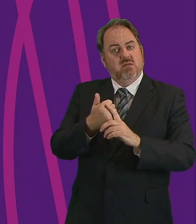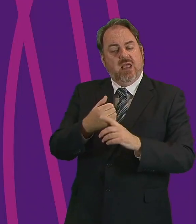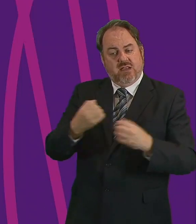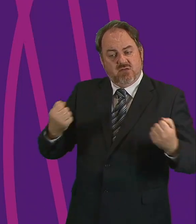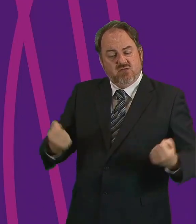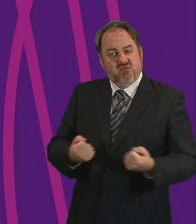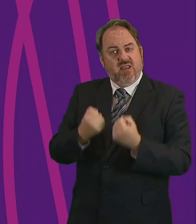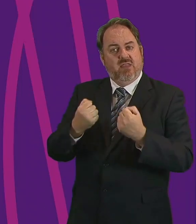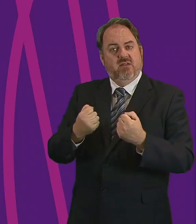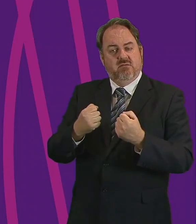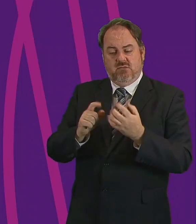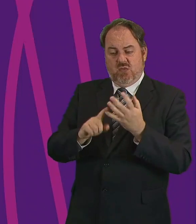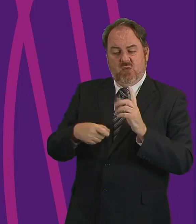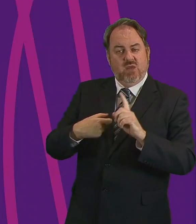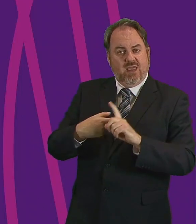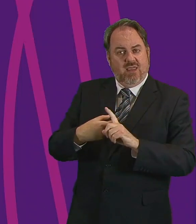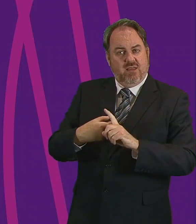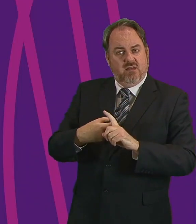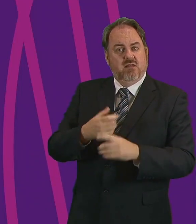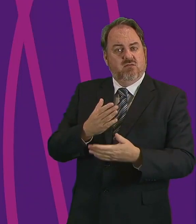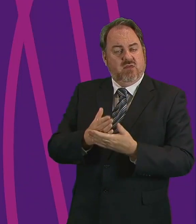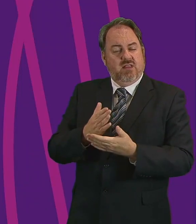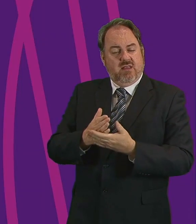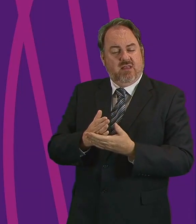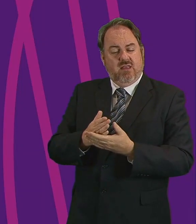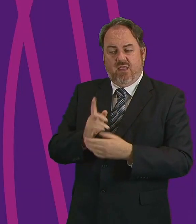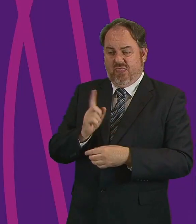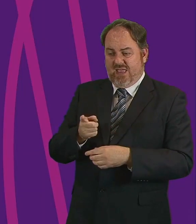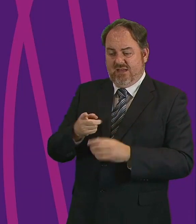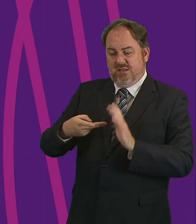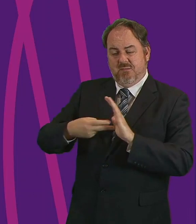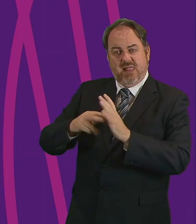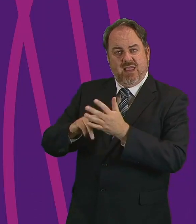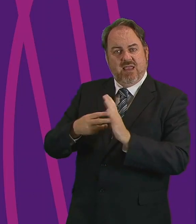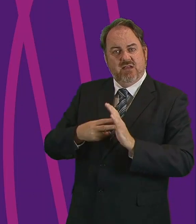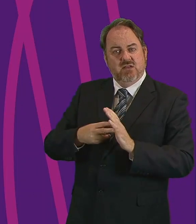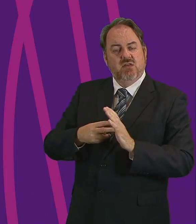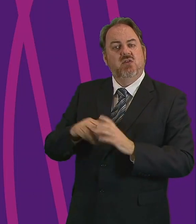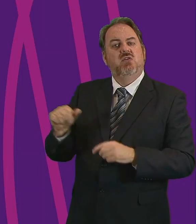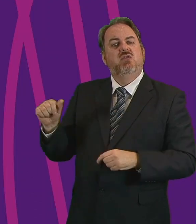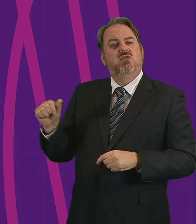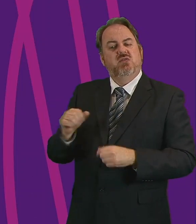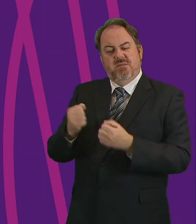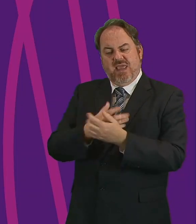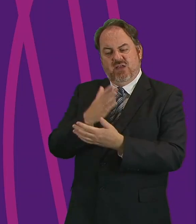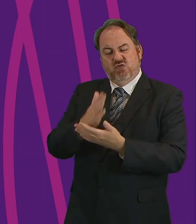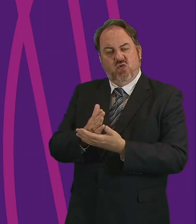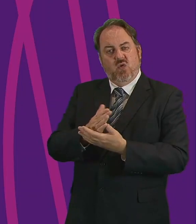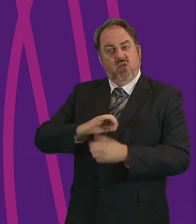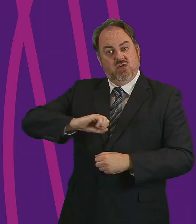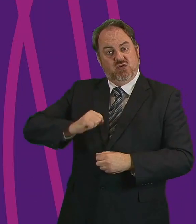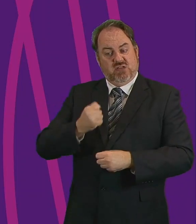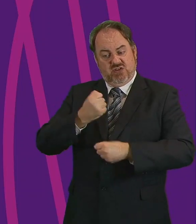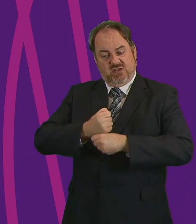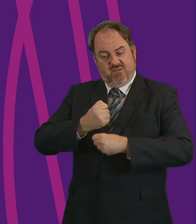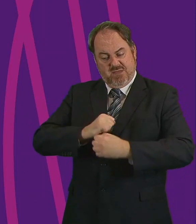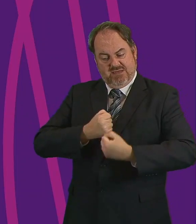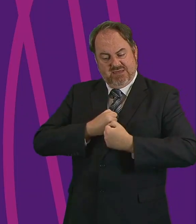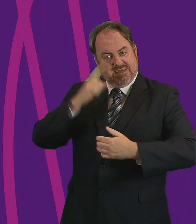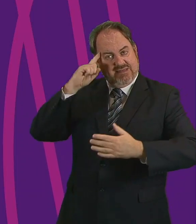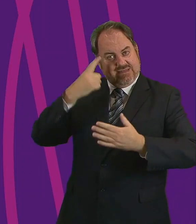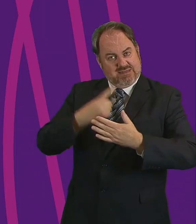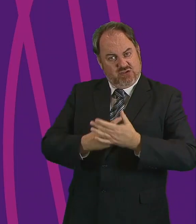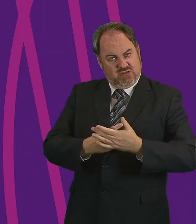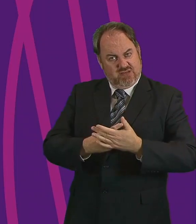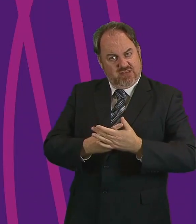the United Kingdom. It is right that the framework allows for the effects of decisions made by the Scottish Government to be felt by the Scottish